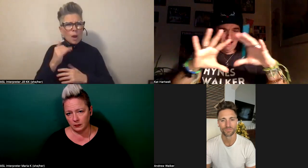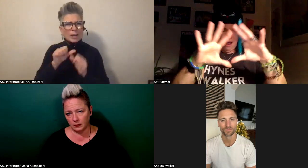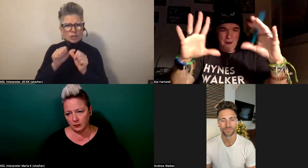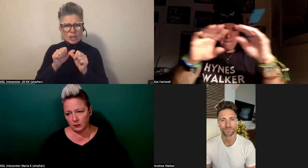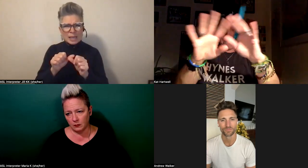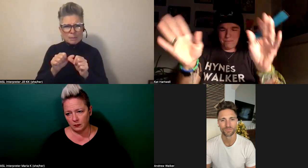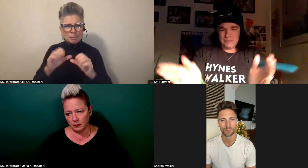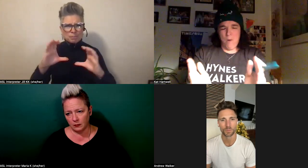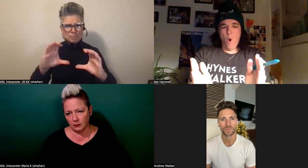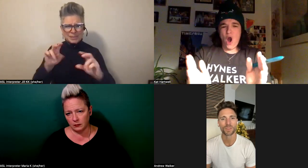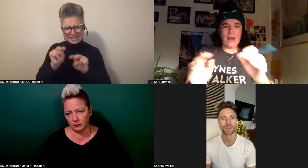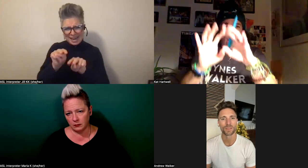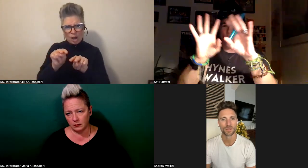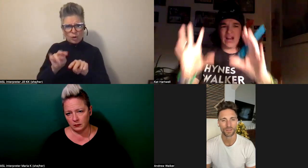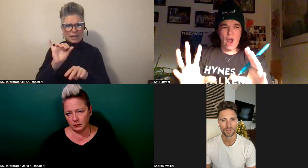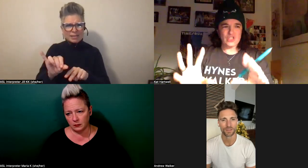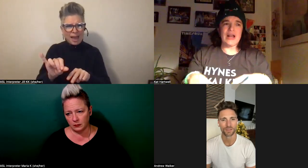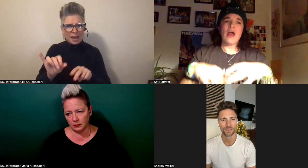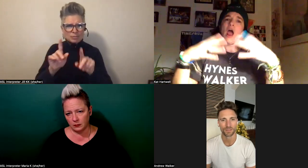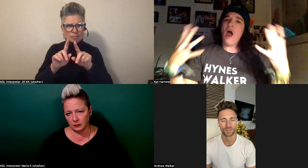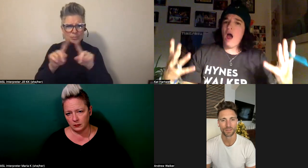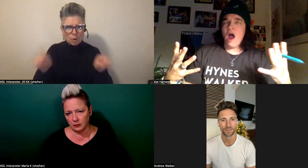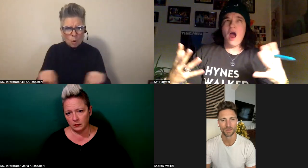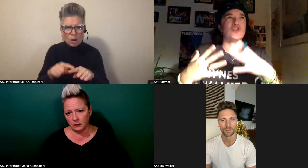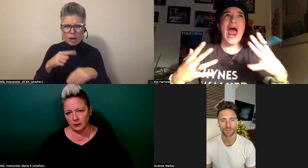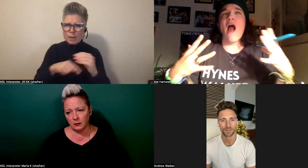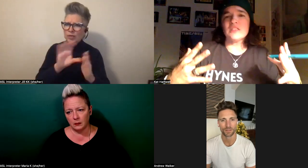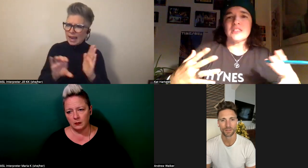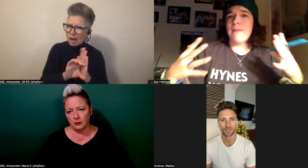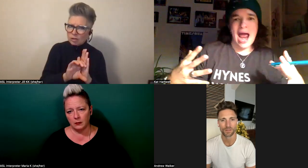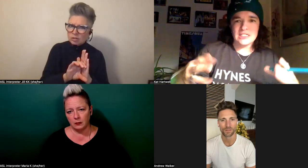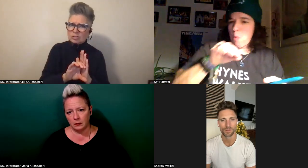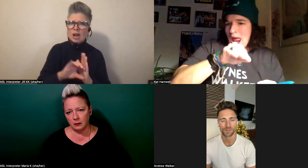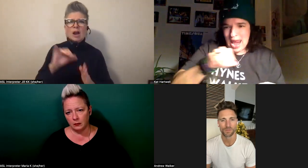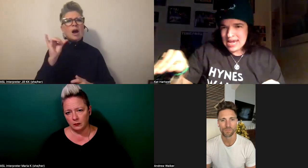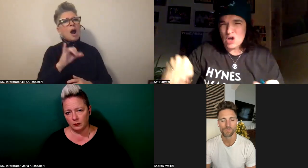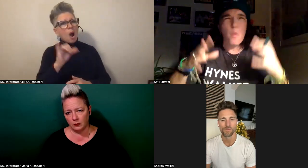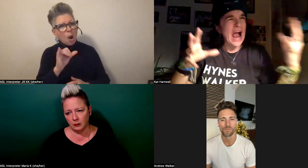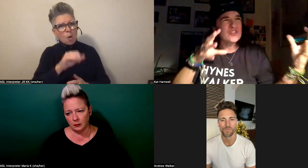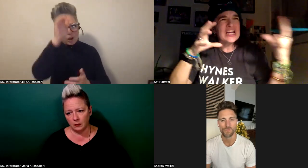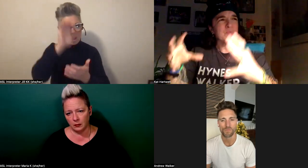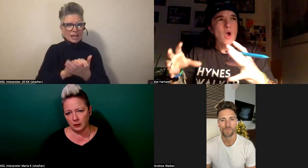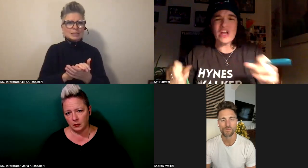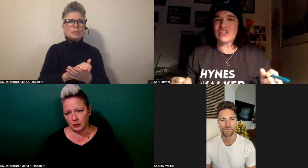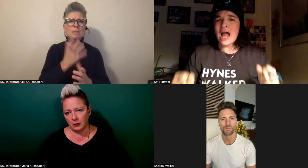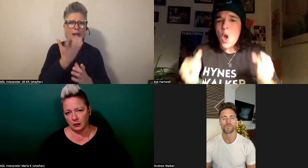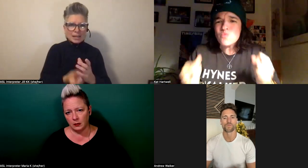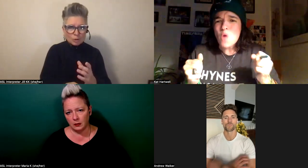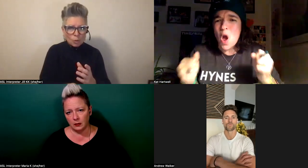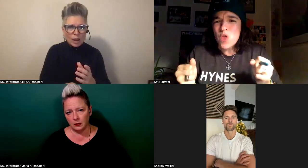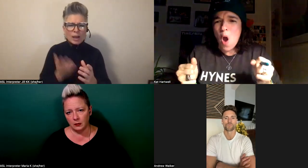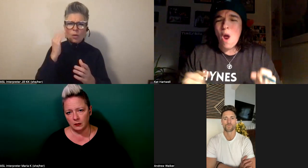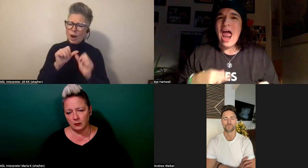that? Bored about the character. Jack Hudson passed away here. Why she keep going there? She's like,